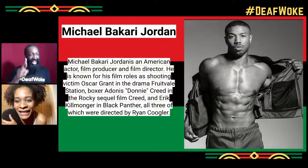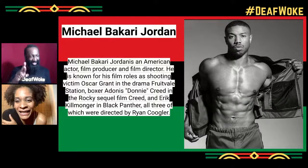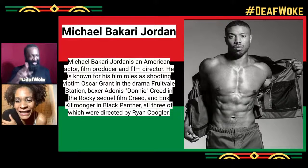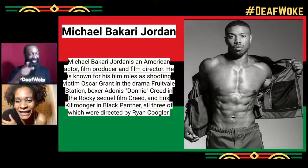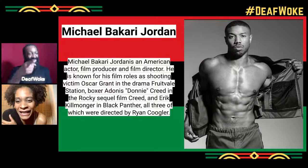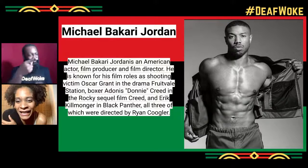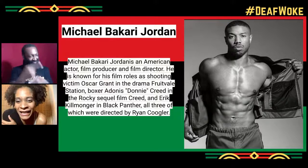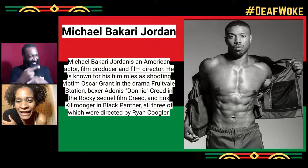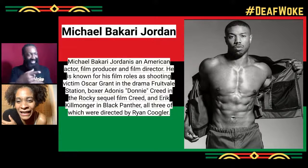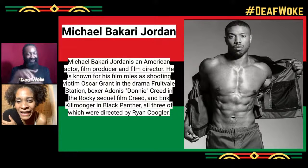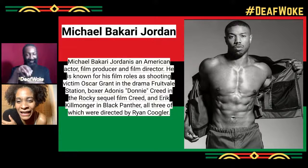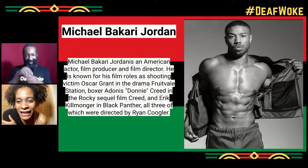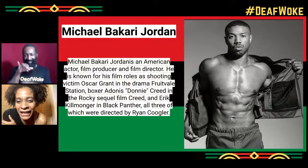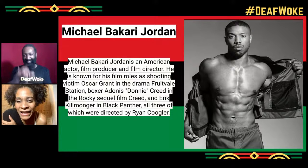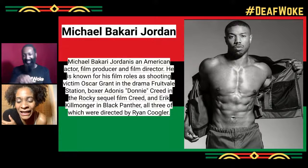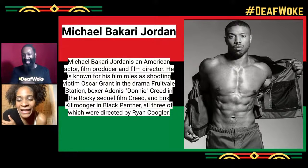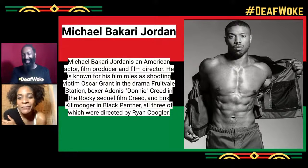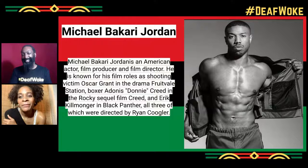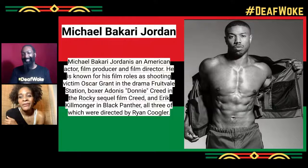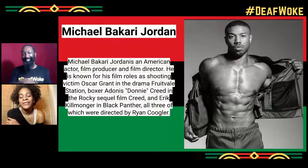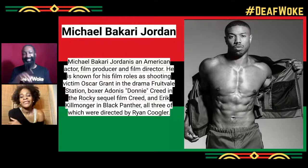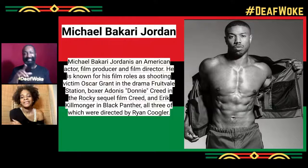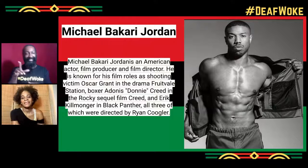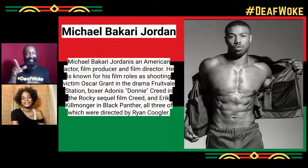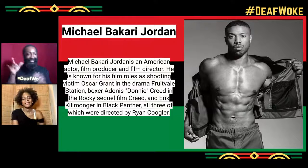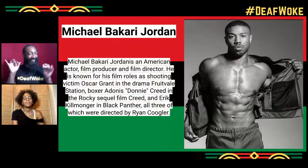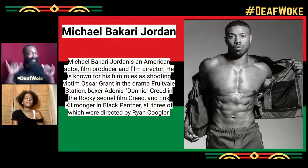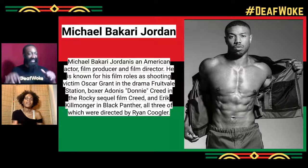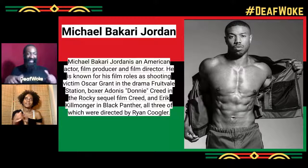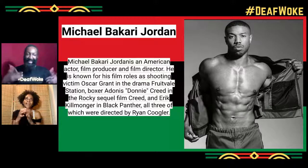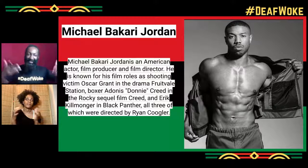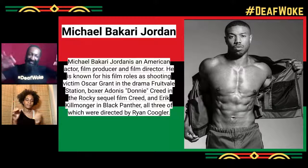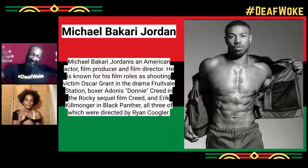Creed. He's in Black Panther.